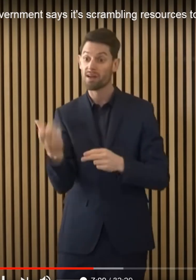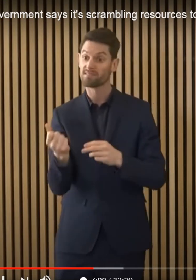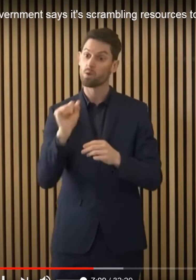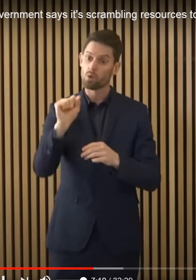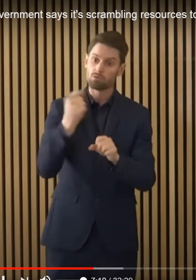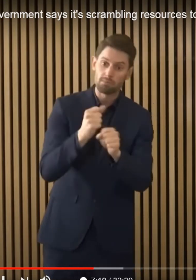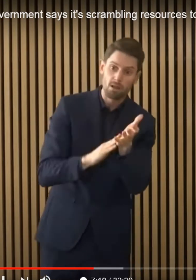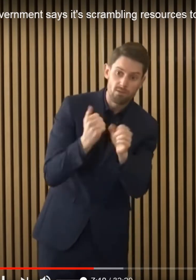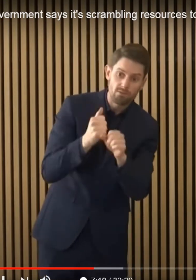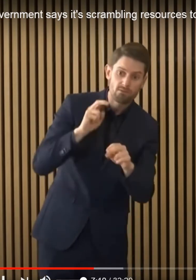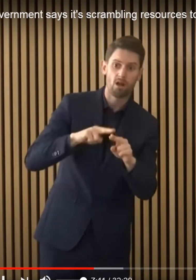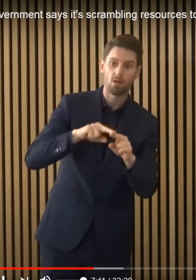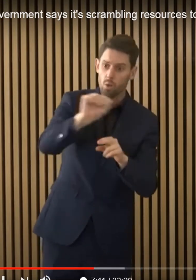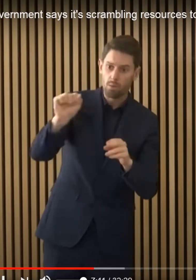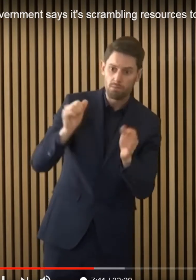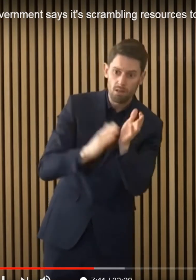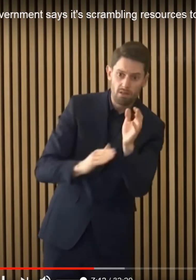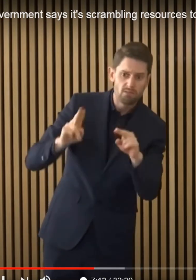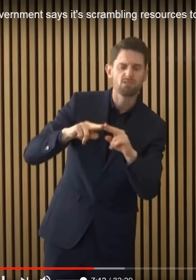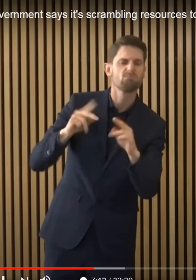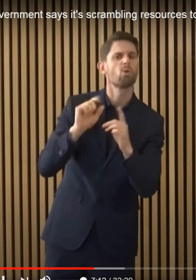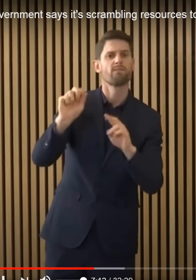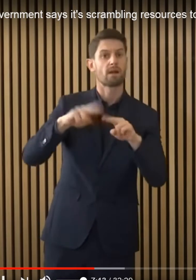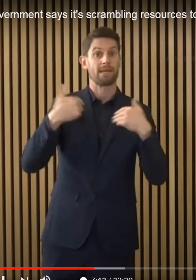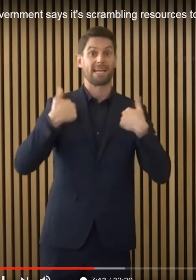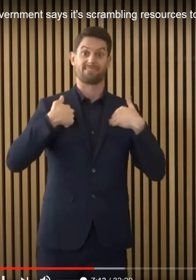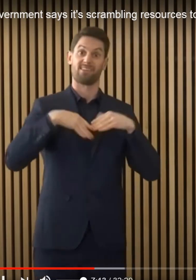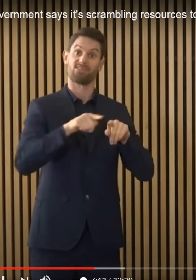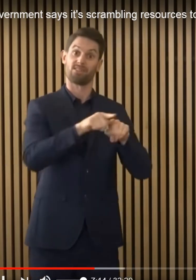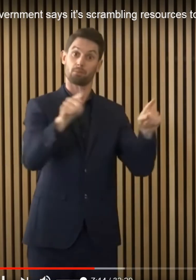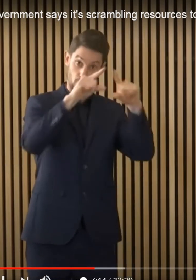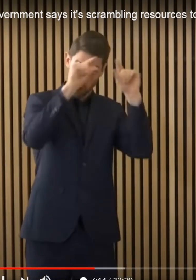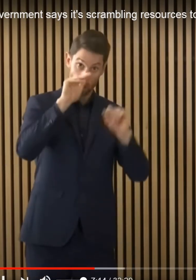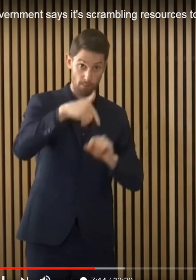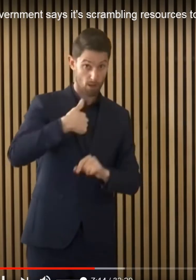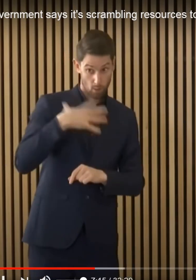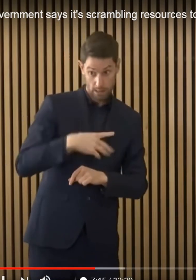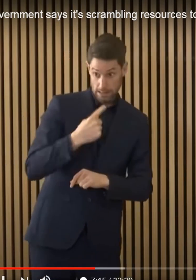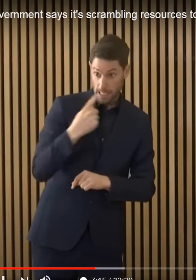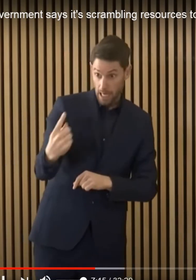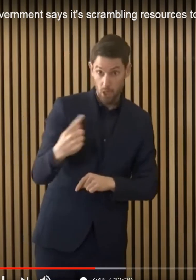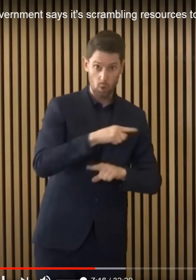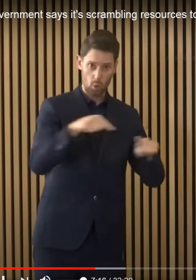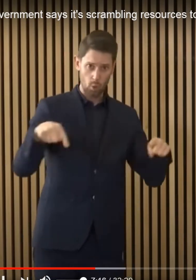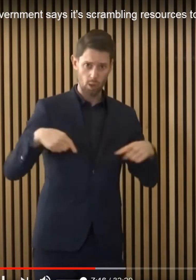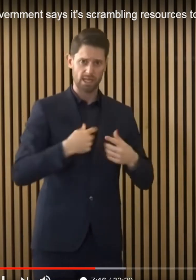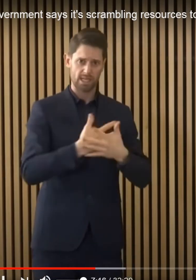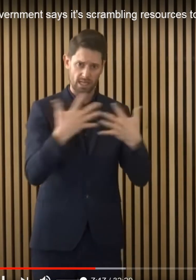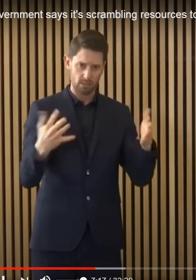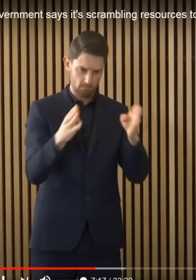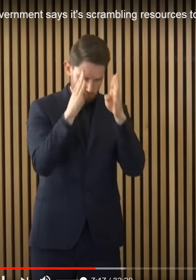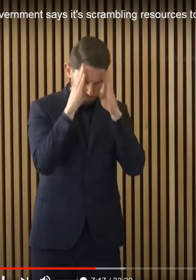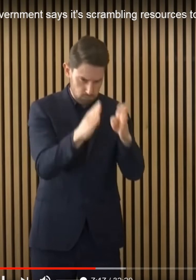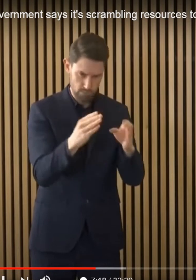to reinforce and give them confidence that our priority is the care and safety of the